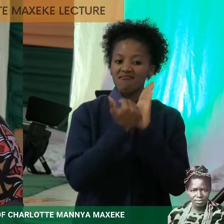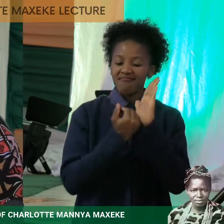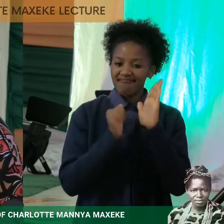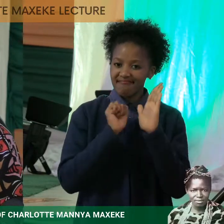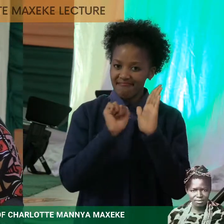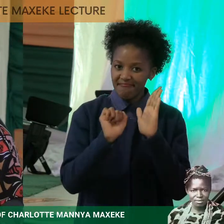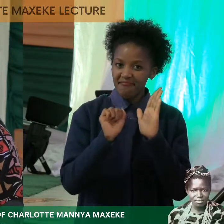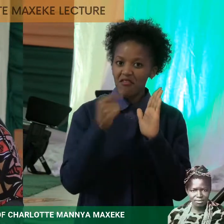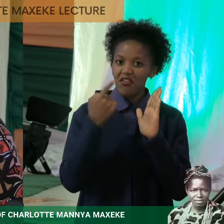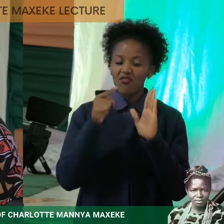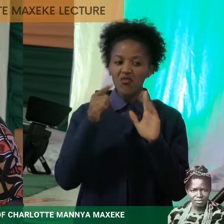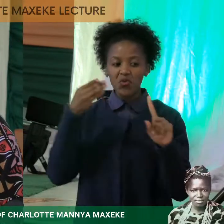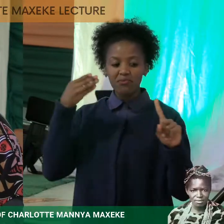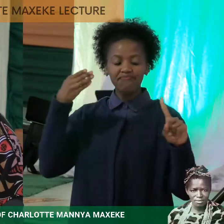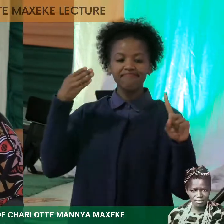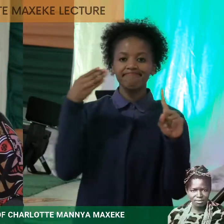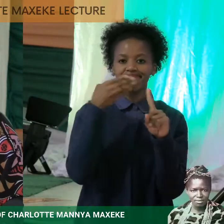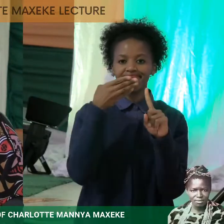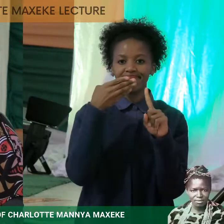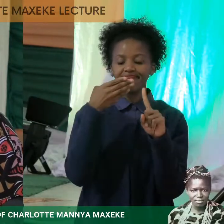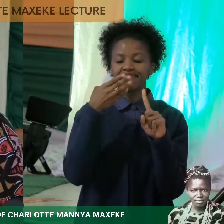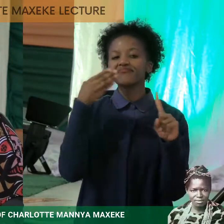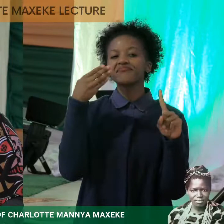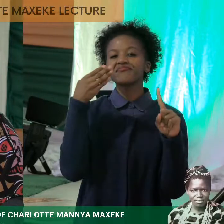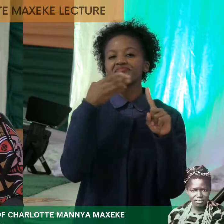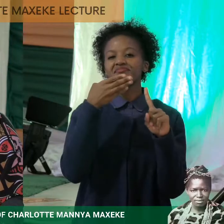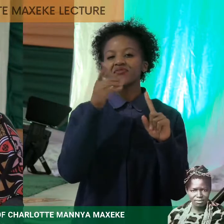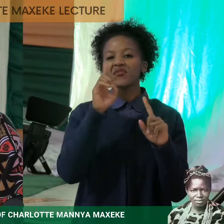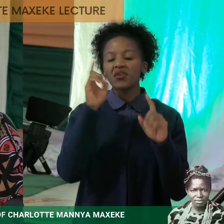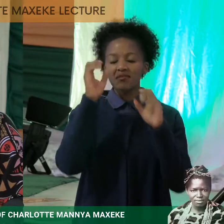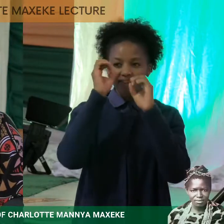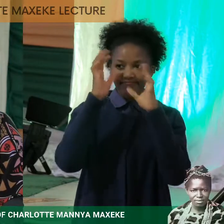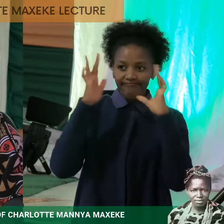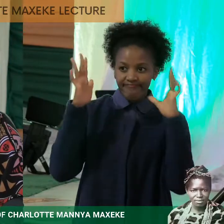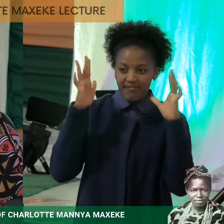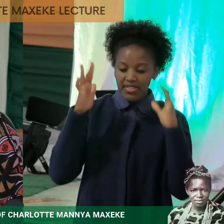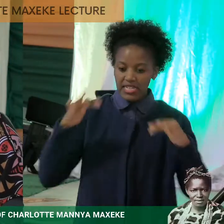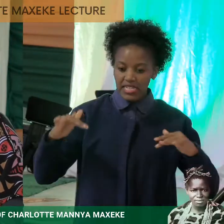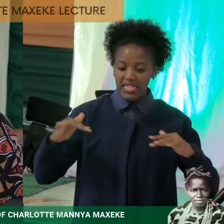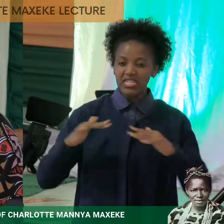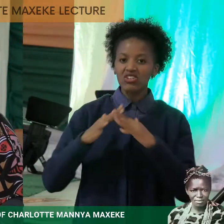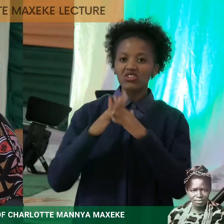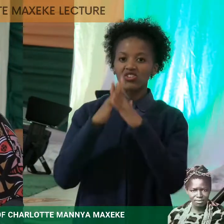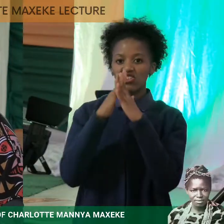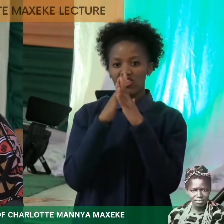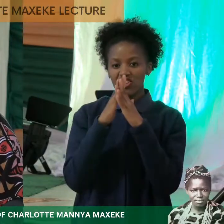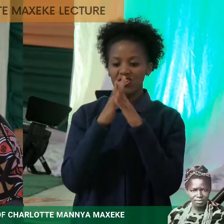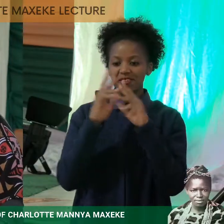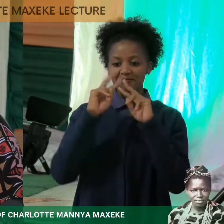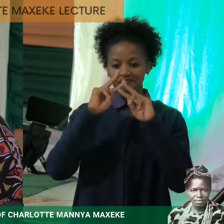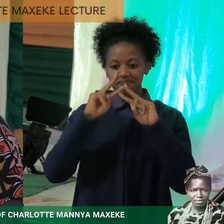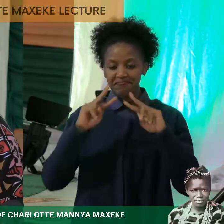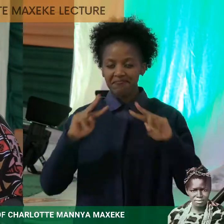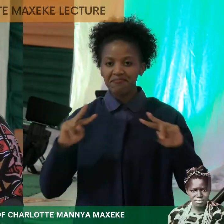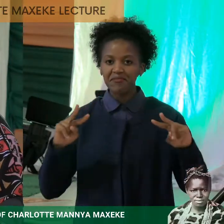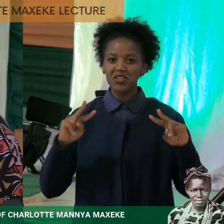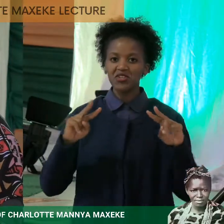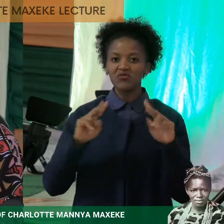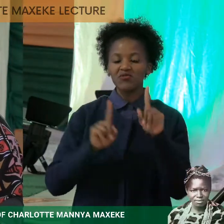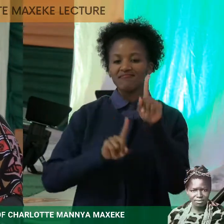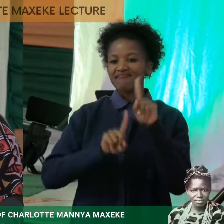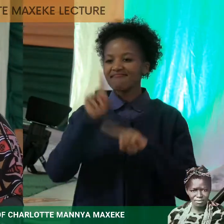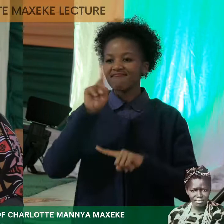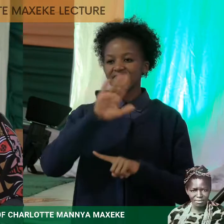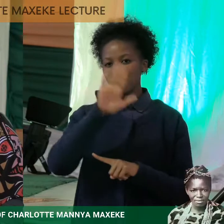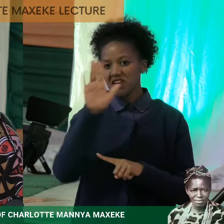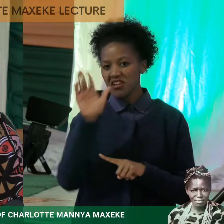attainment of its vision. A vision is an integrated, prosperous, and peaceful Africa, driven by